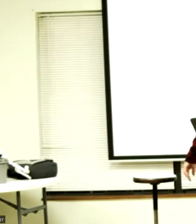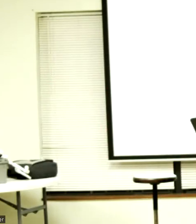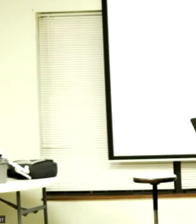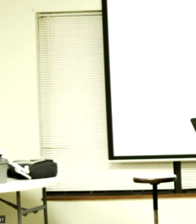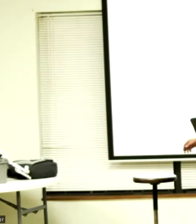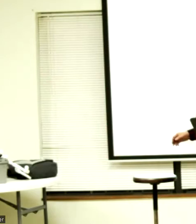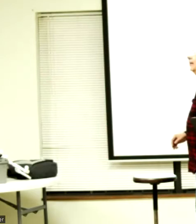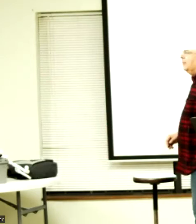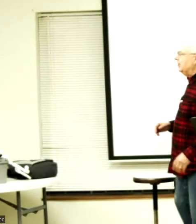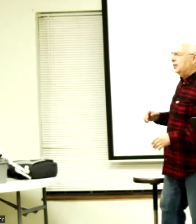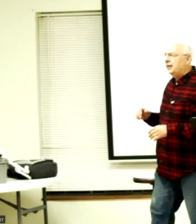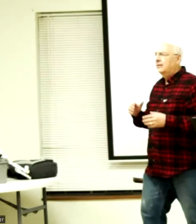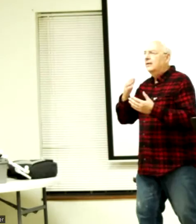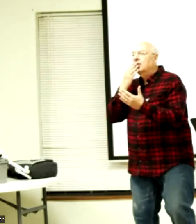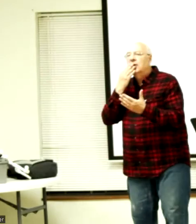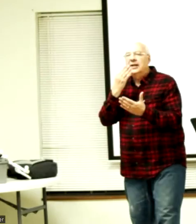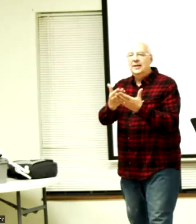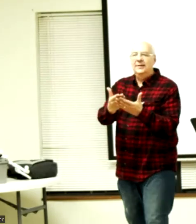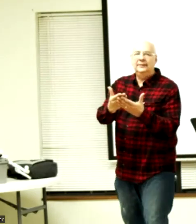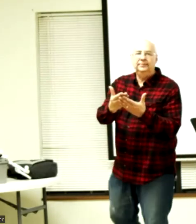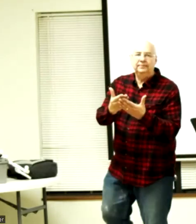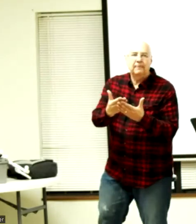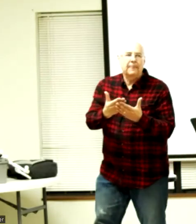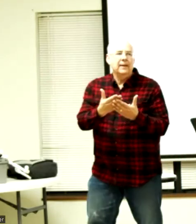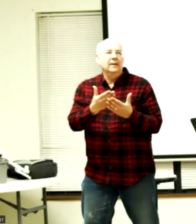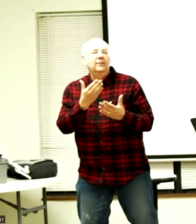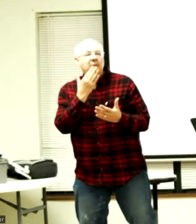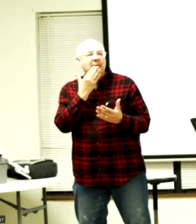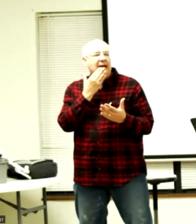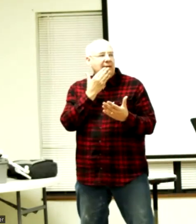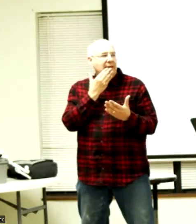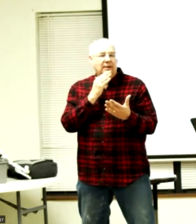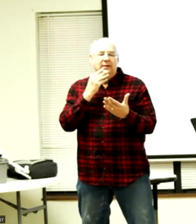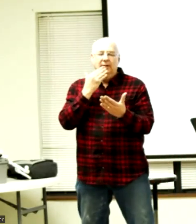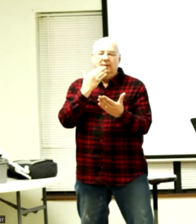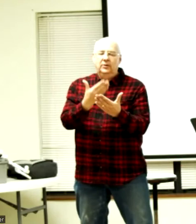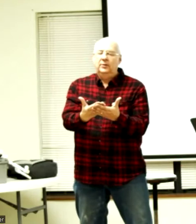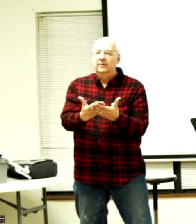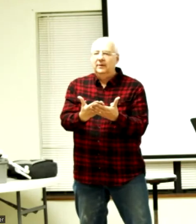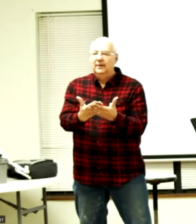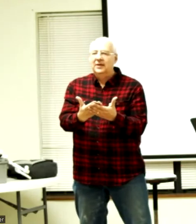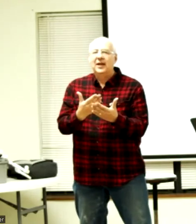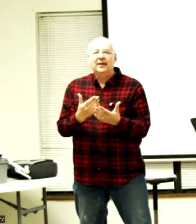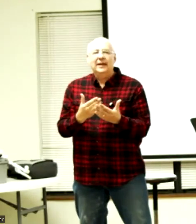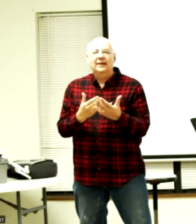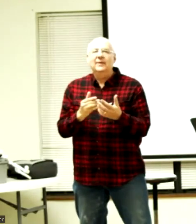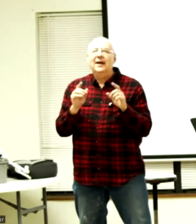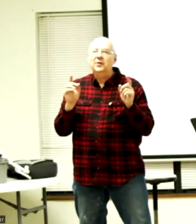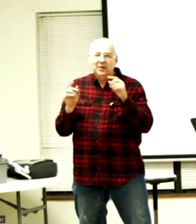All right. Did we do good? Good. From your mouth. And it's like, now here's